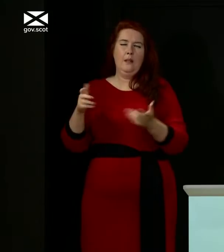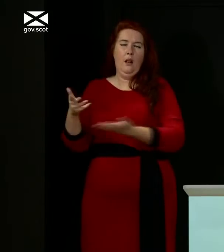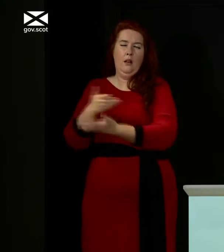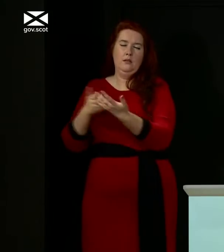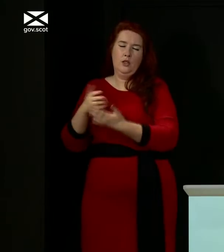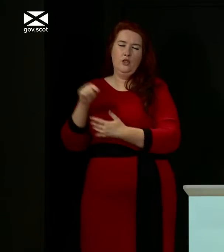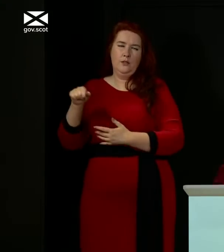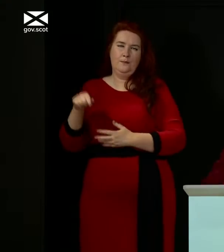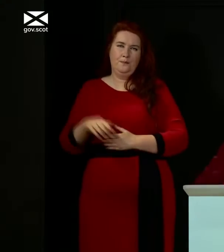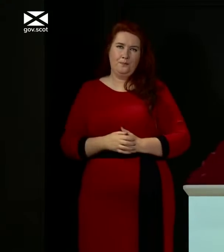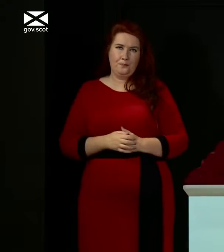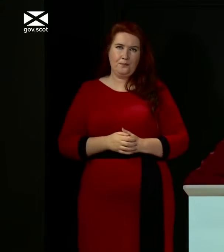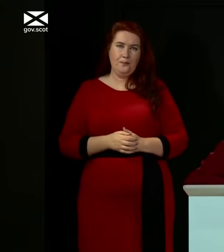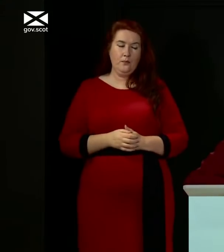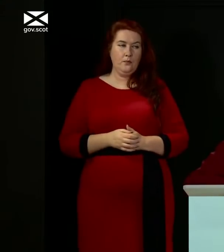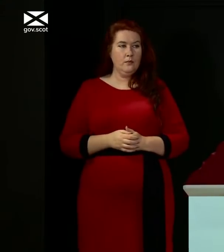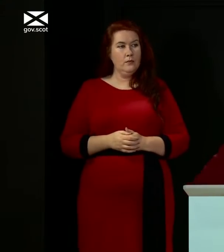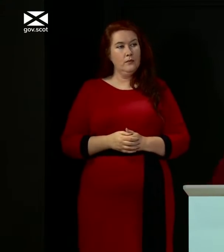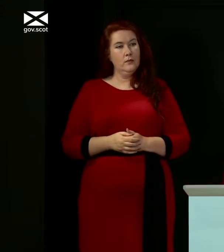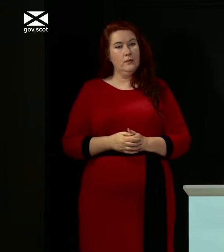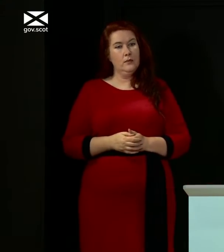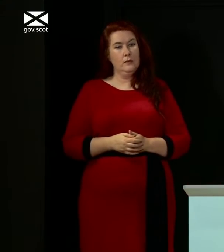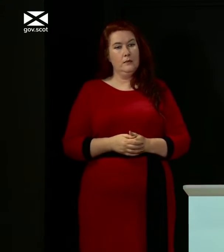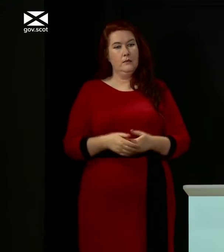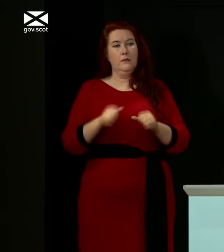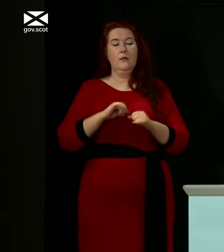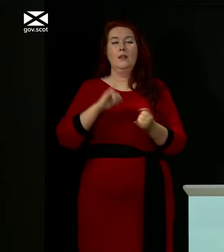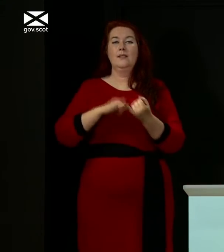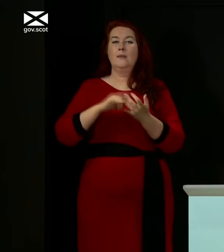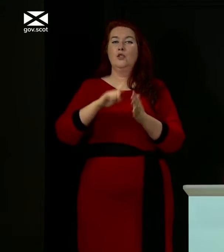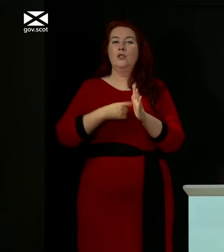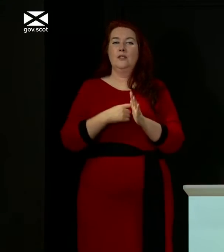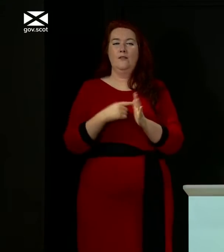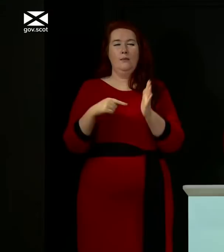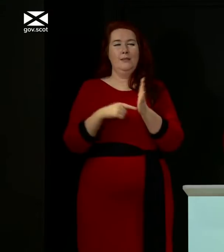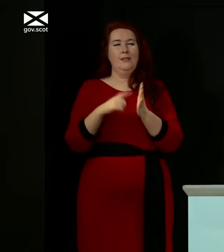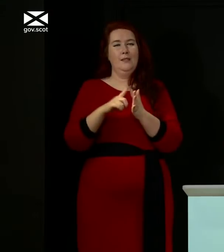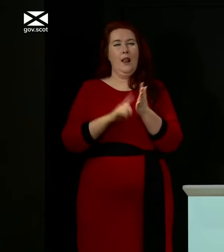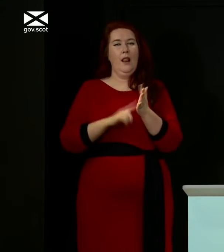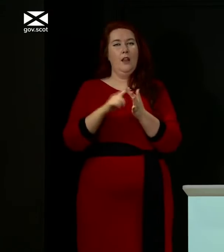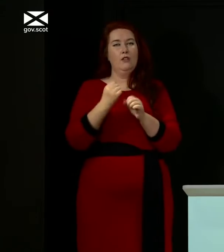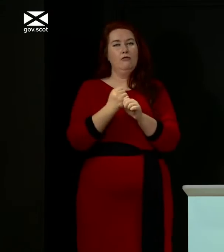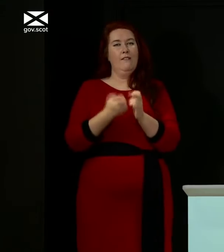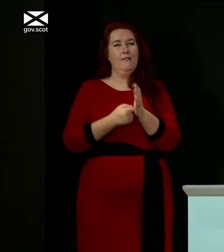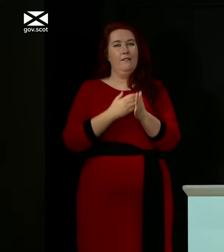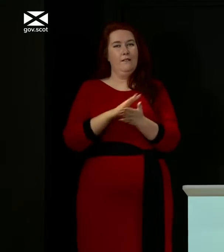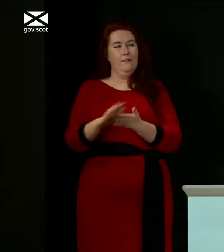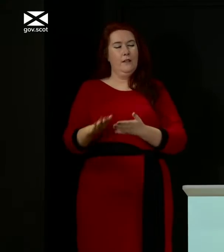consideration and discussion already underway. Simon Johnson from The Telegraph.